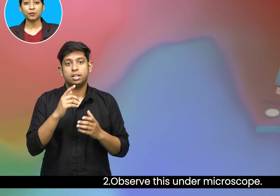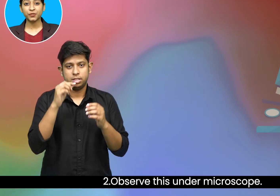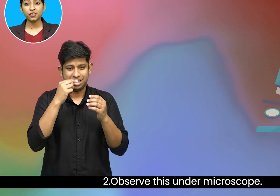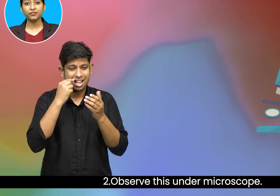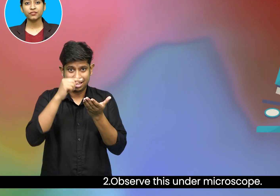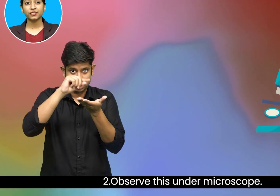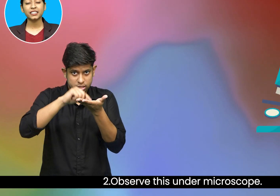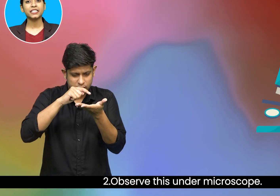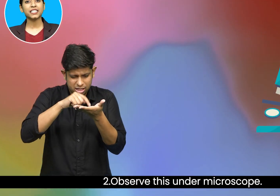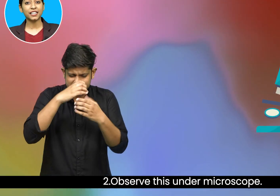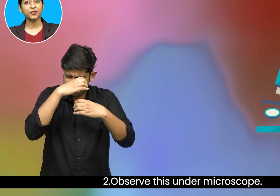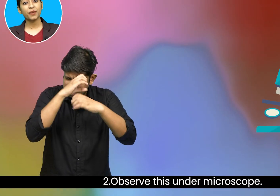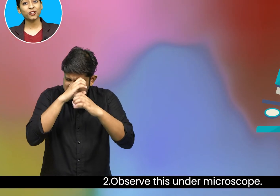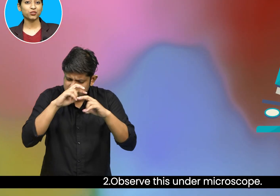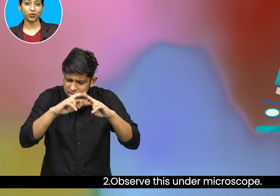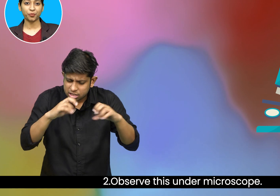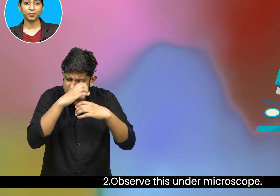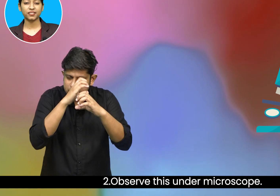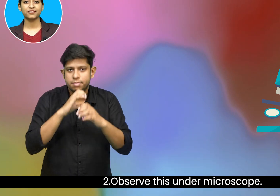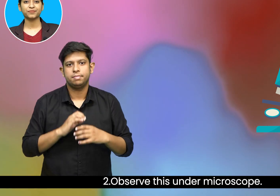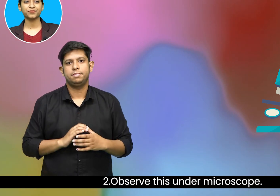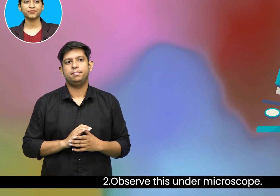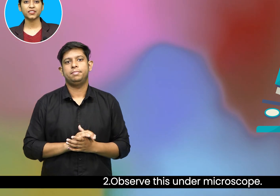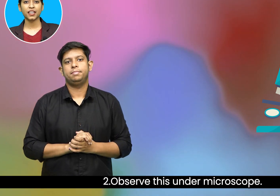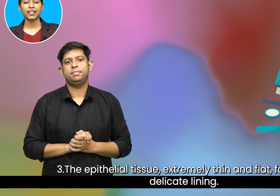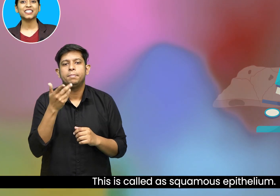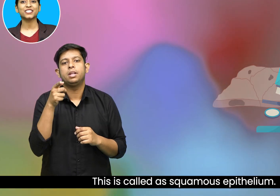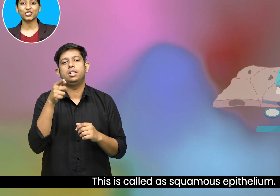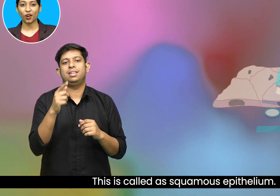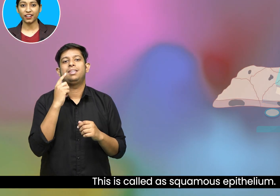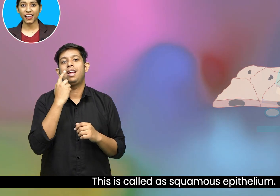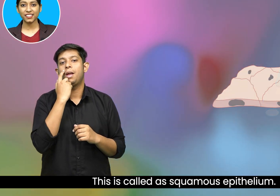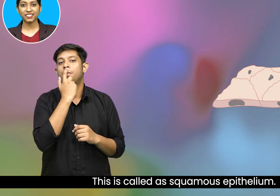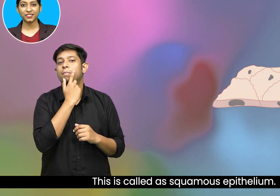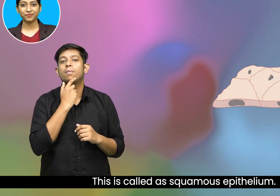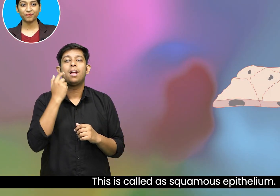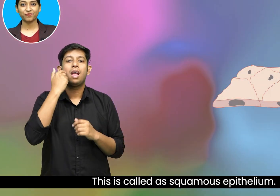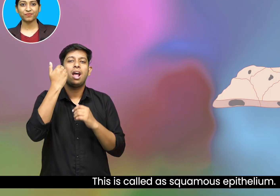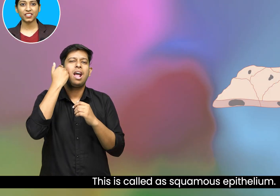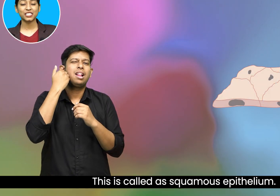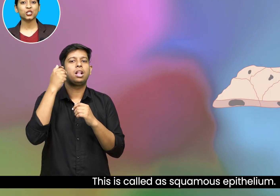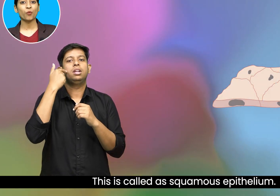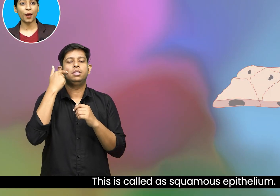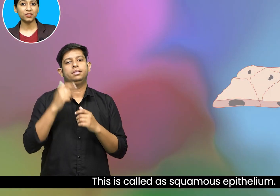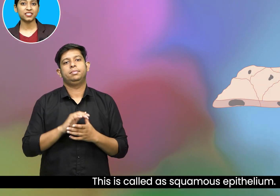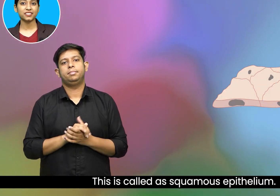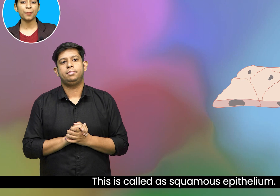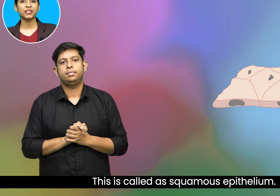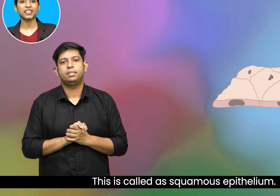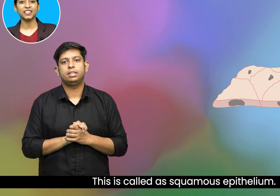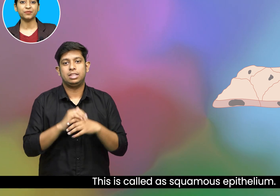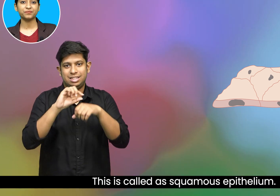And observe this under microscope. This is called as